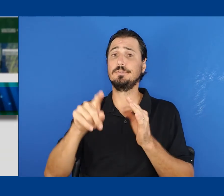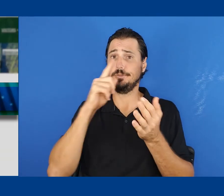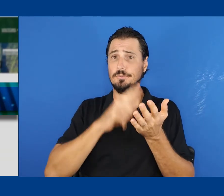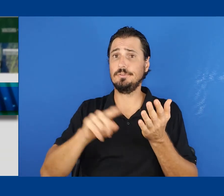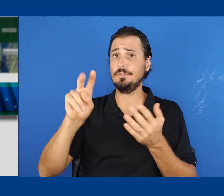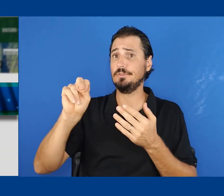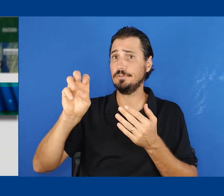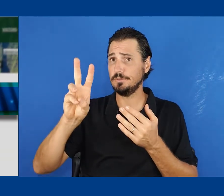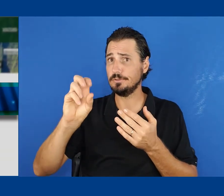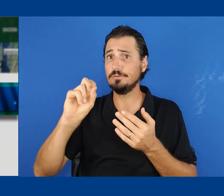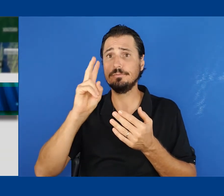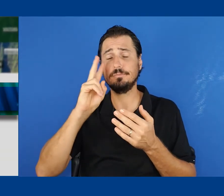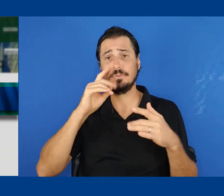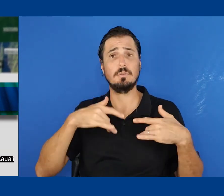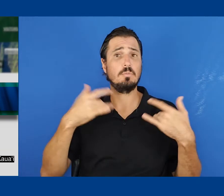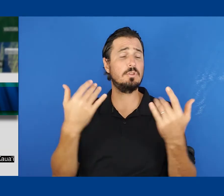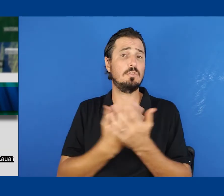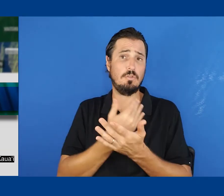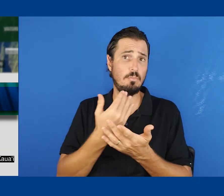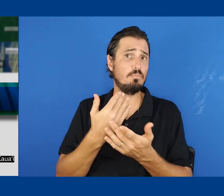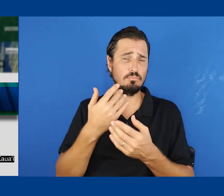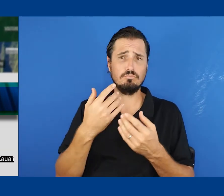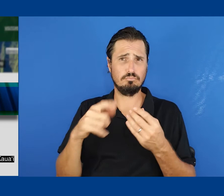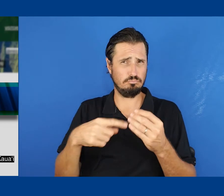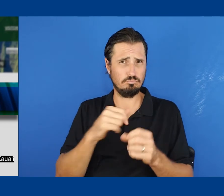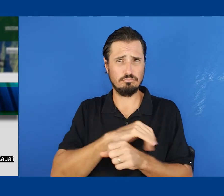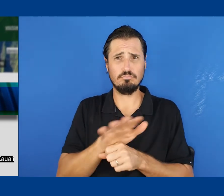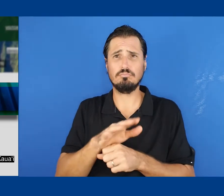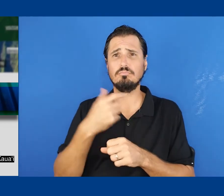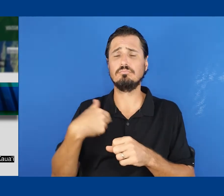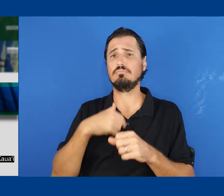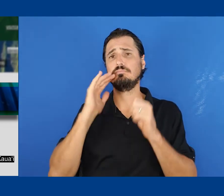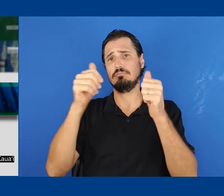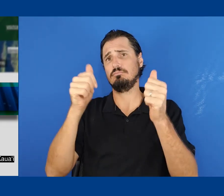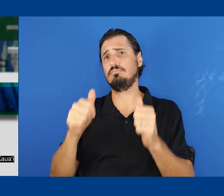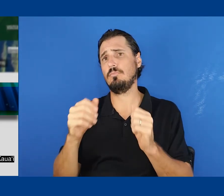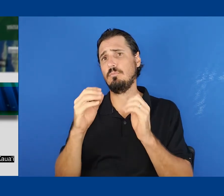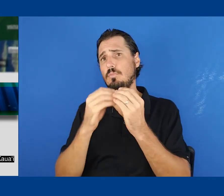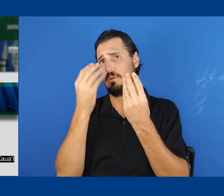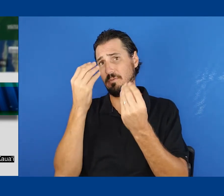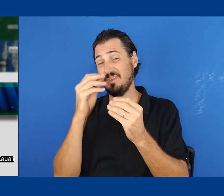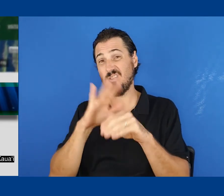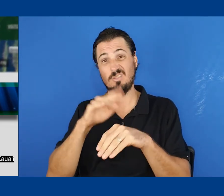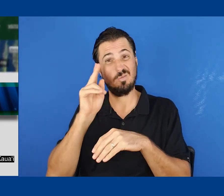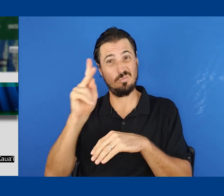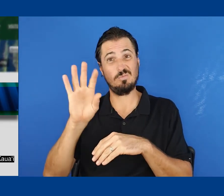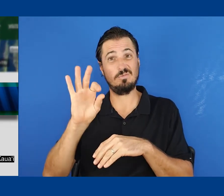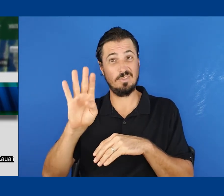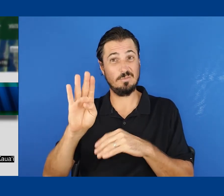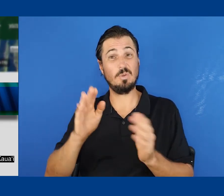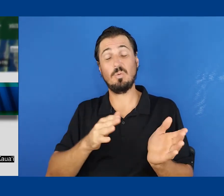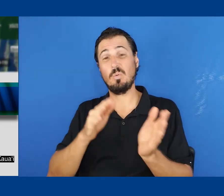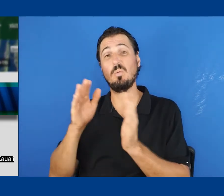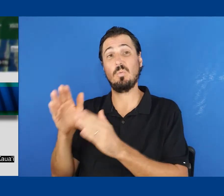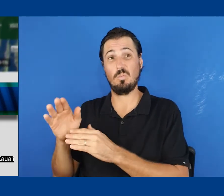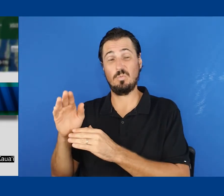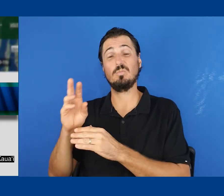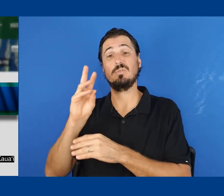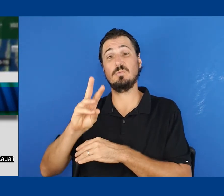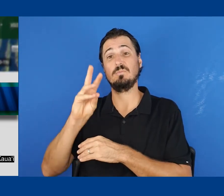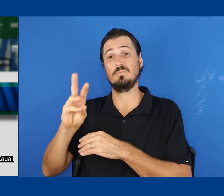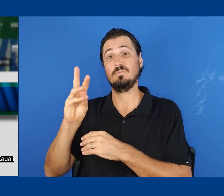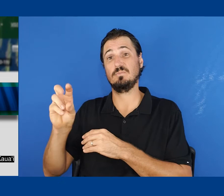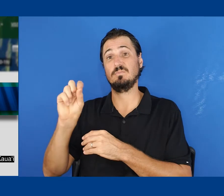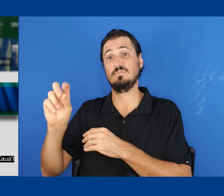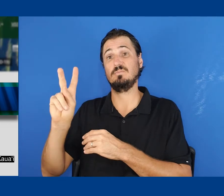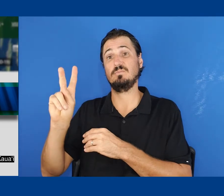social distancing. We'll continue to post updates on our official County of Kauai Facebook page or on our Kauai Emergency Management Agency